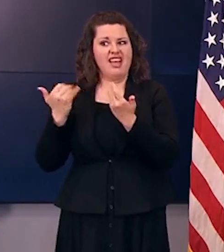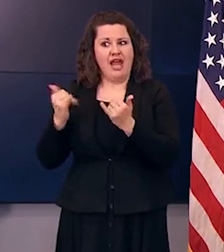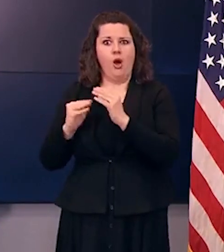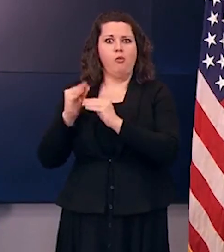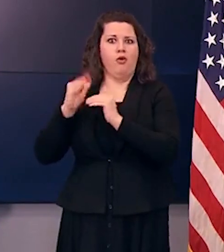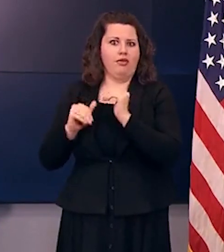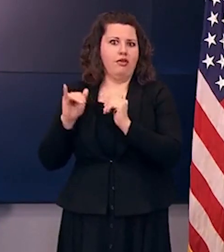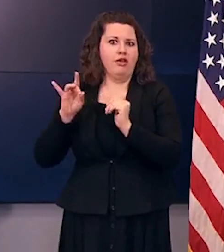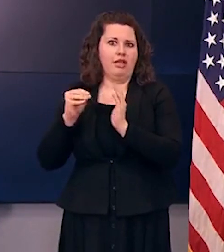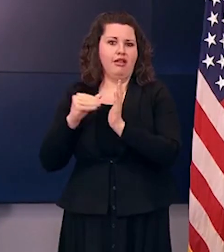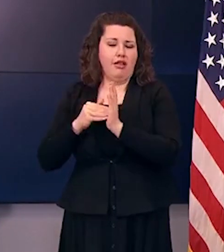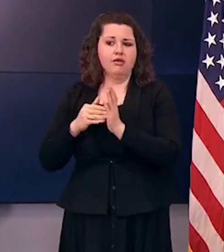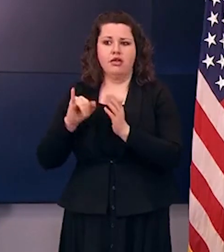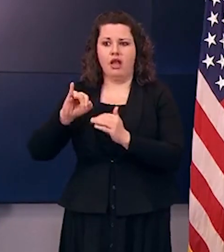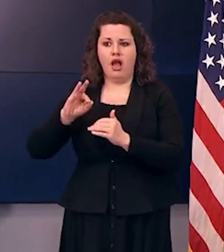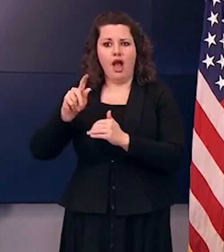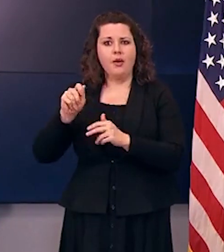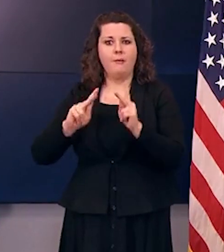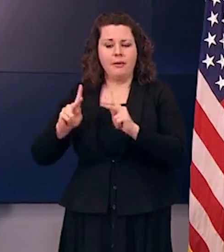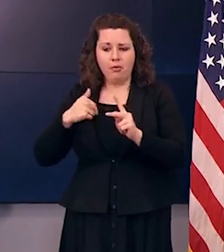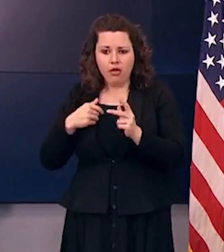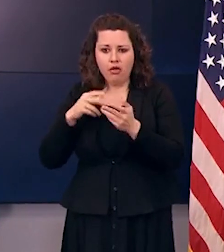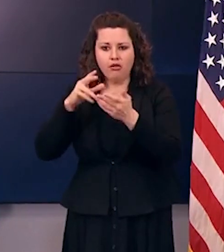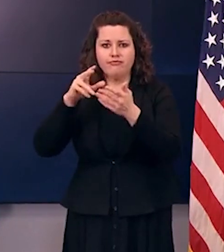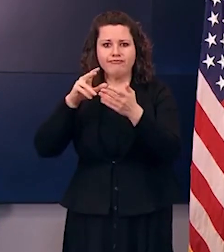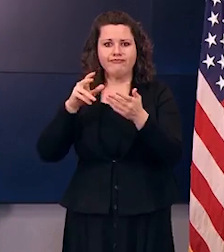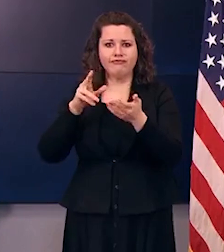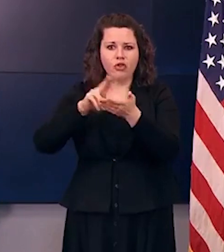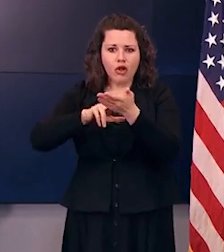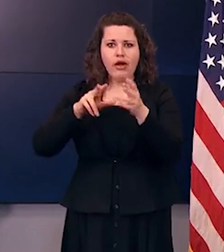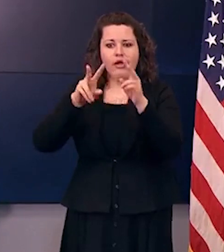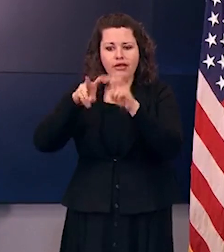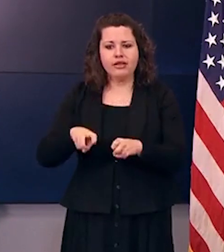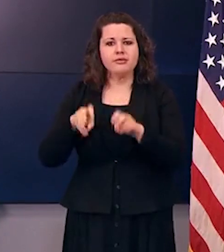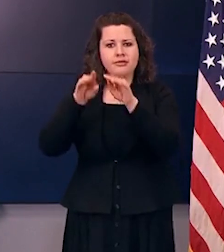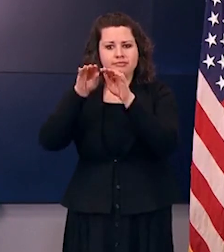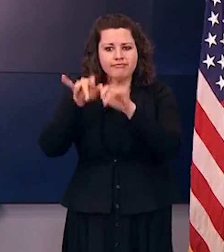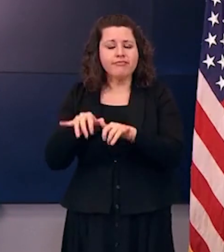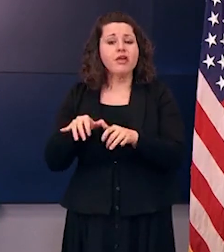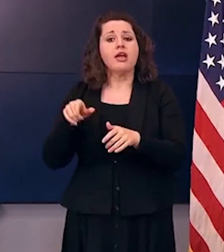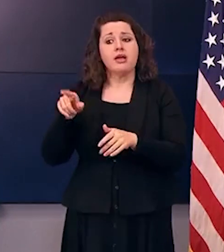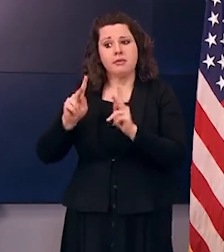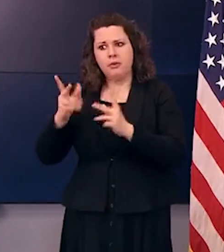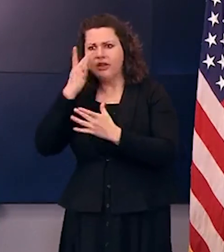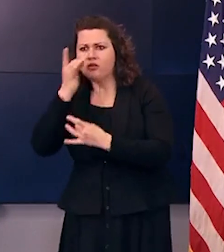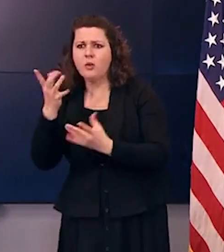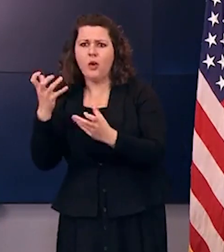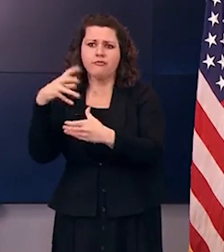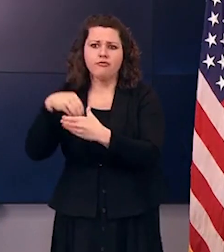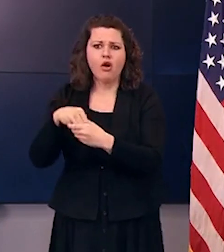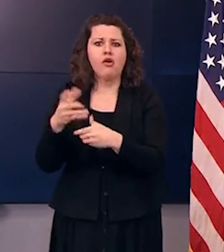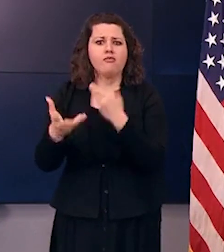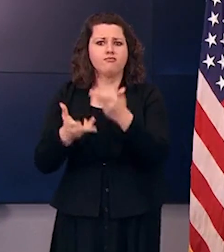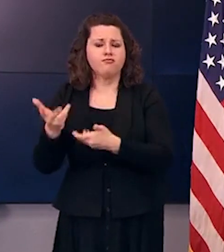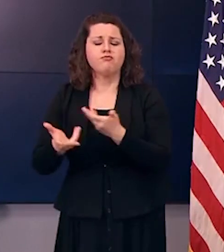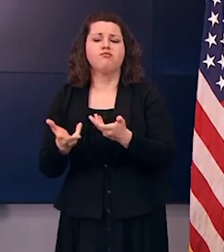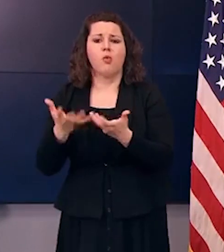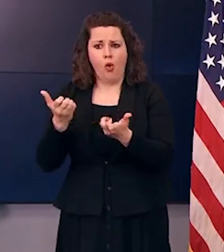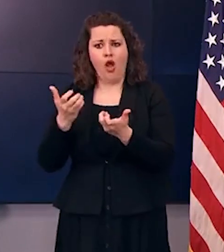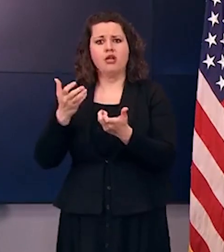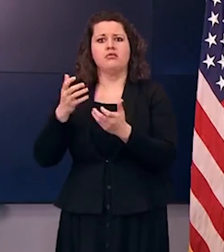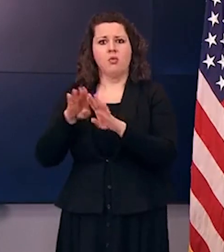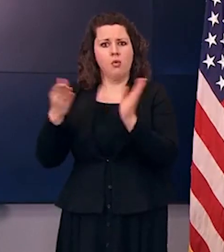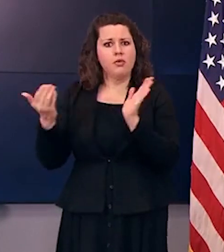now, where Iowans have gone on and completed the assessment. So, I mean, they're interested. They want to be a part of it. They want to get Iowa